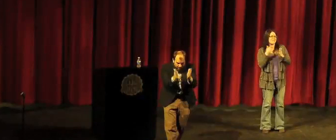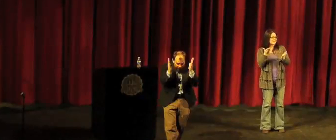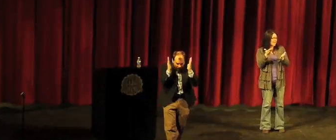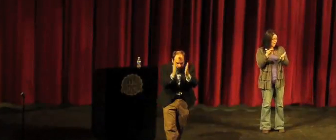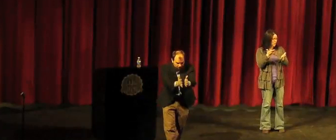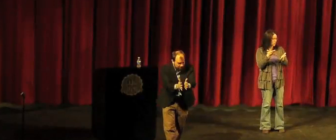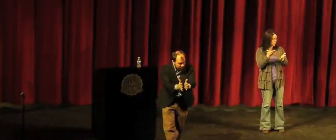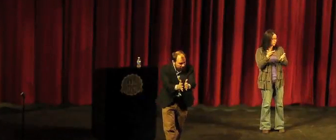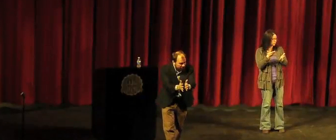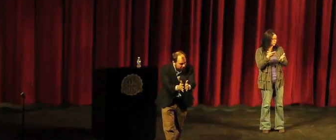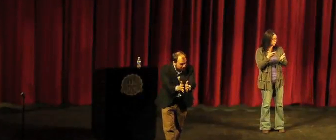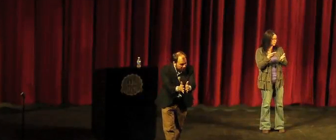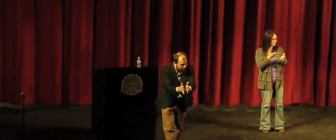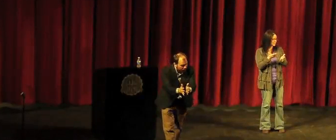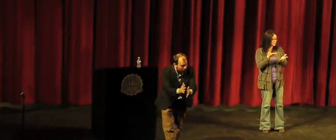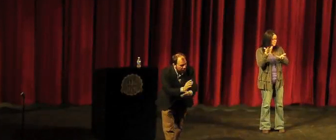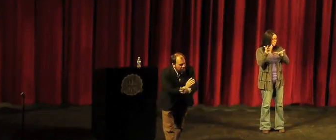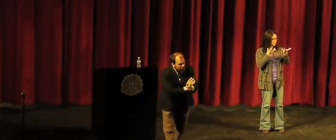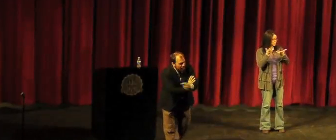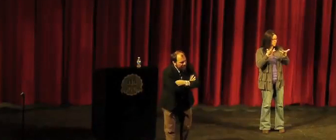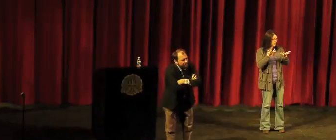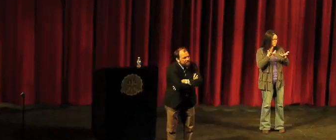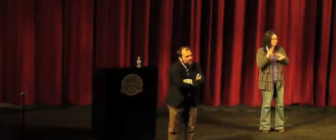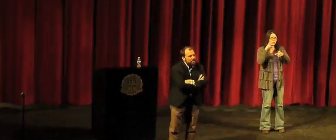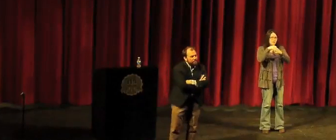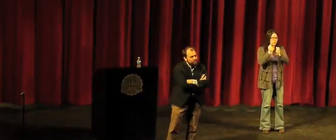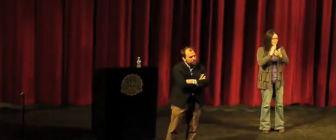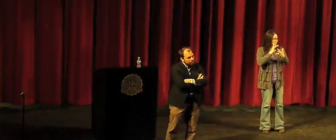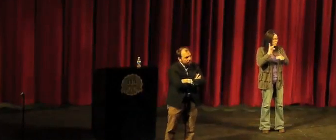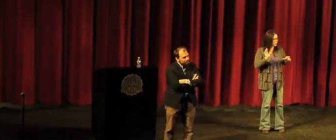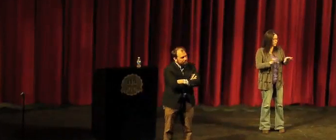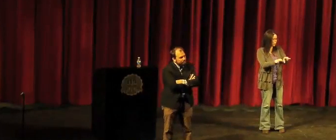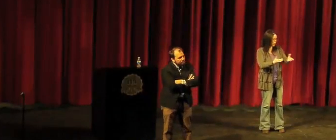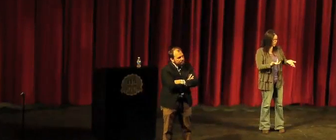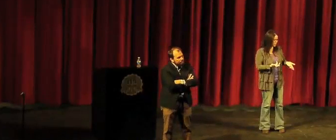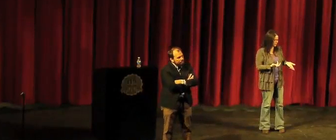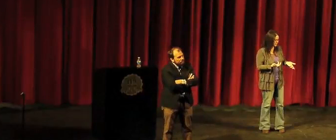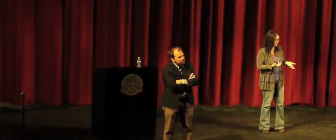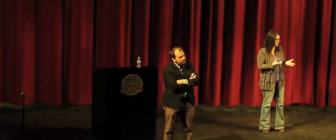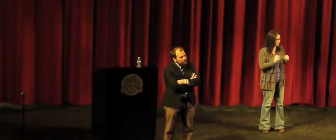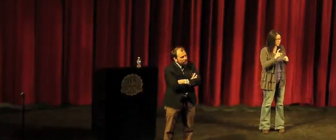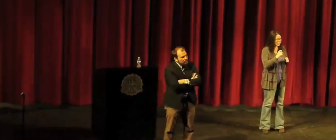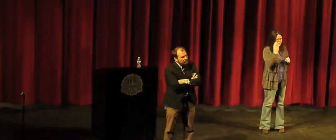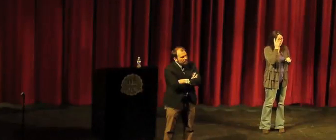in the way of where the Spirit is at work. So I'd have to think through.